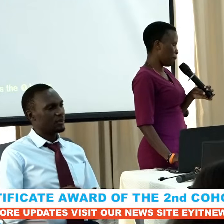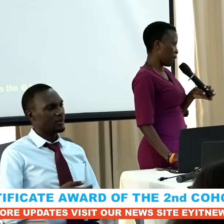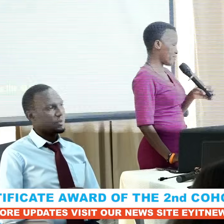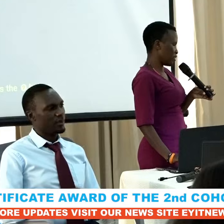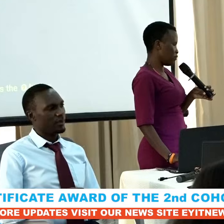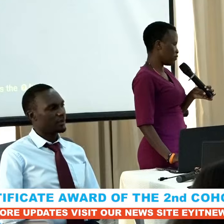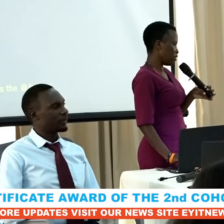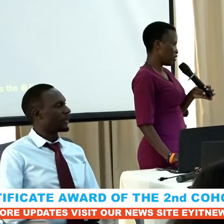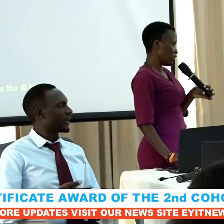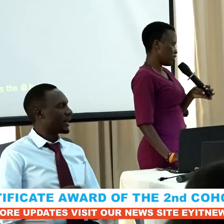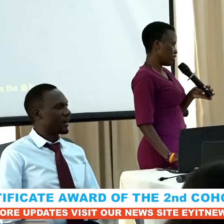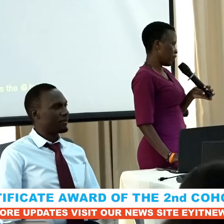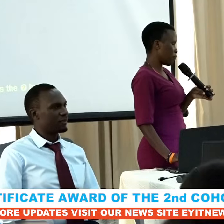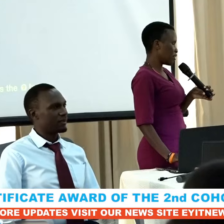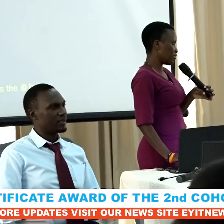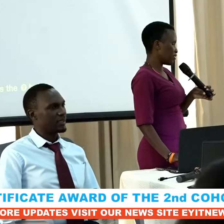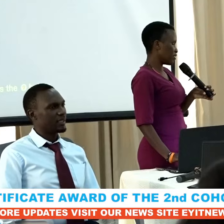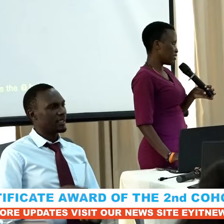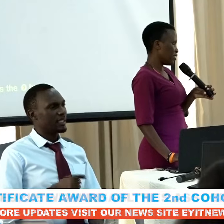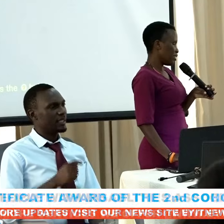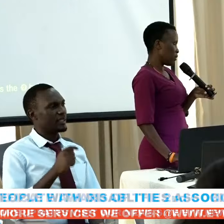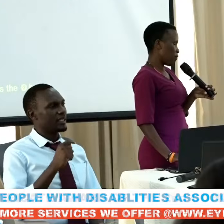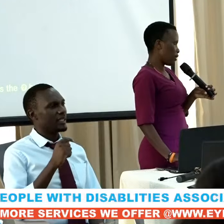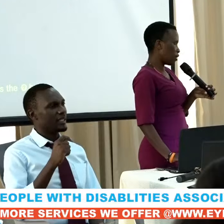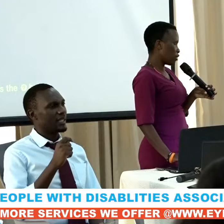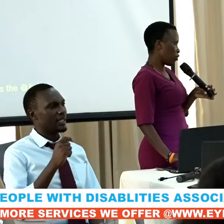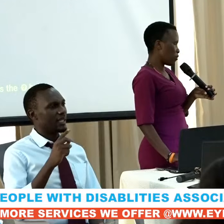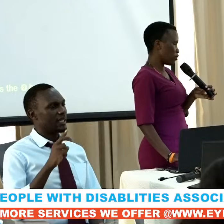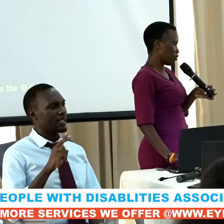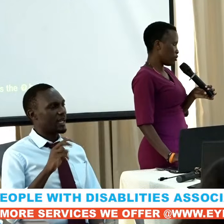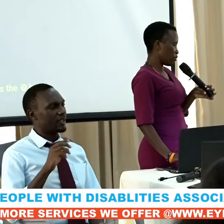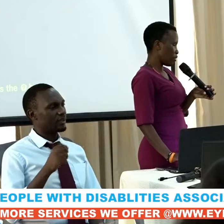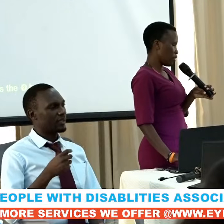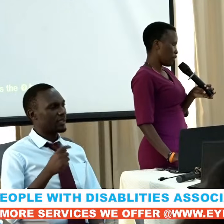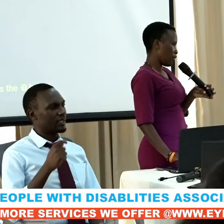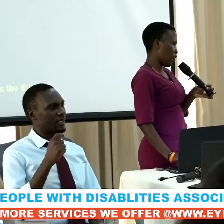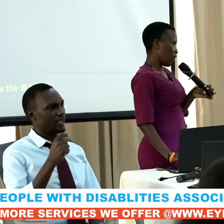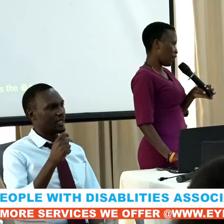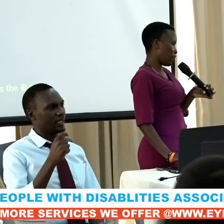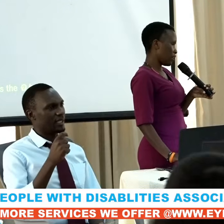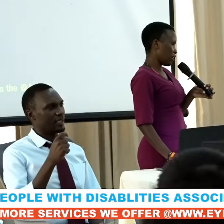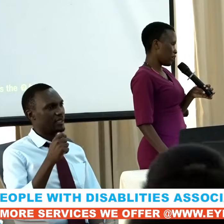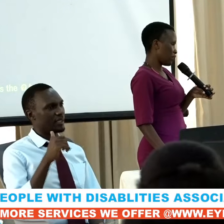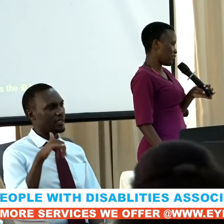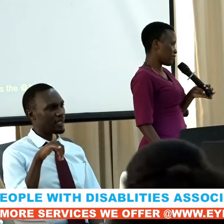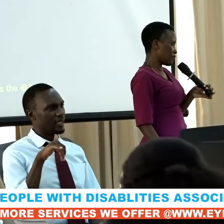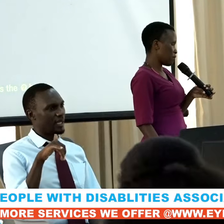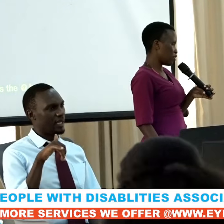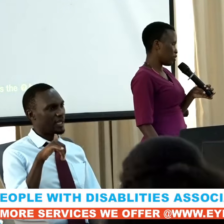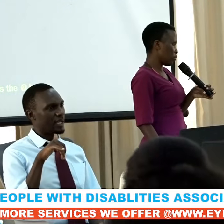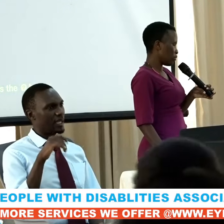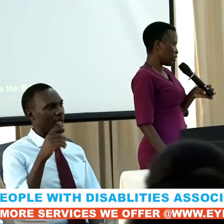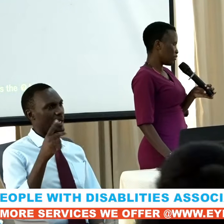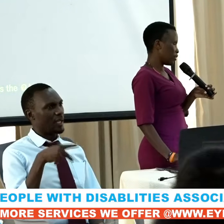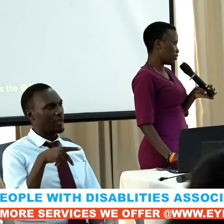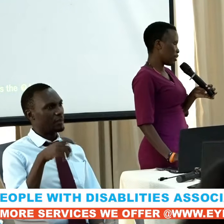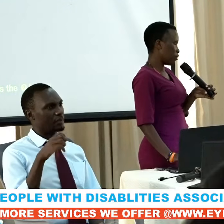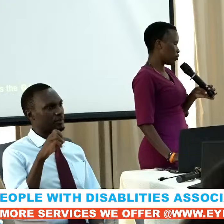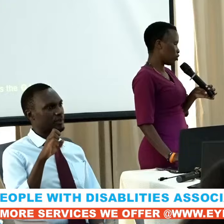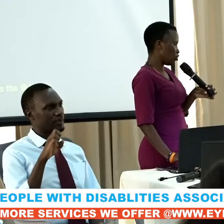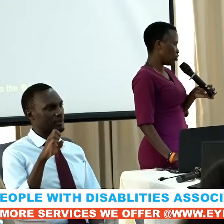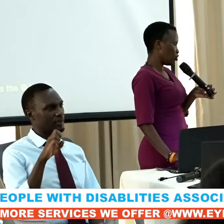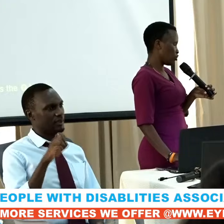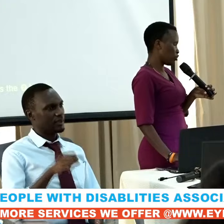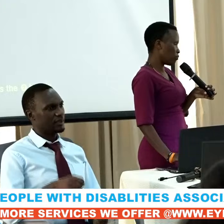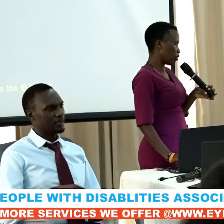people perceive disability. We have the medical model, the rights model, charity